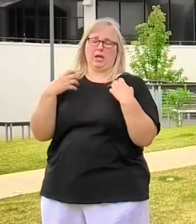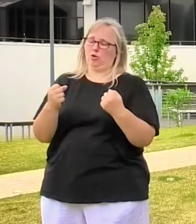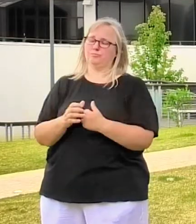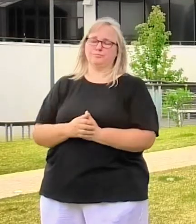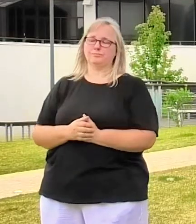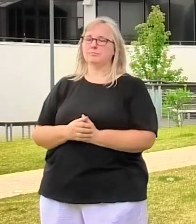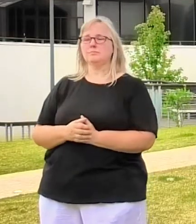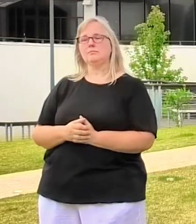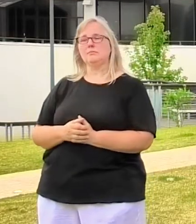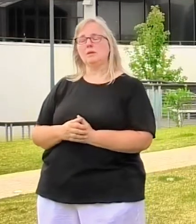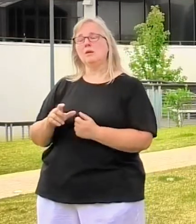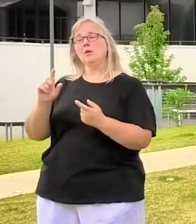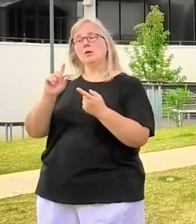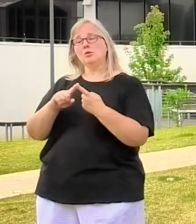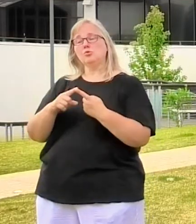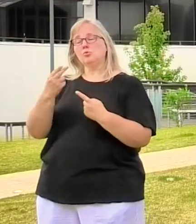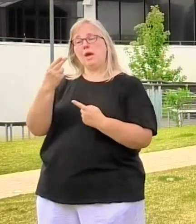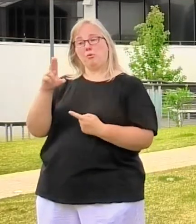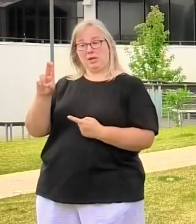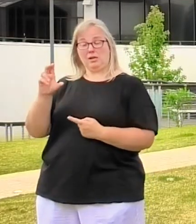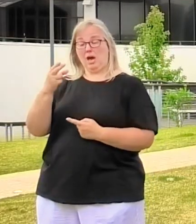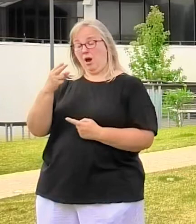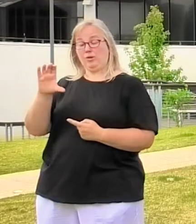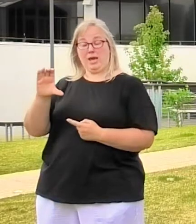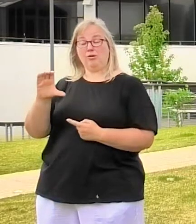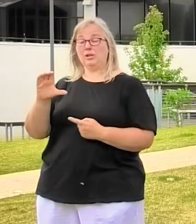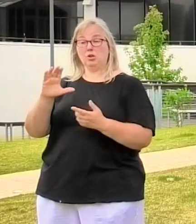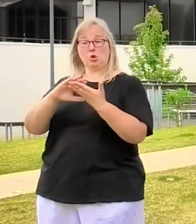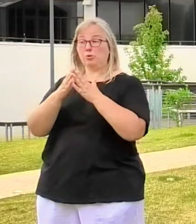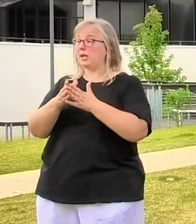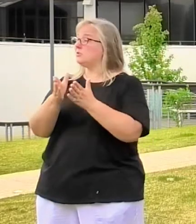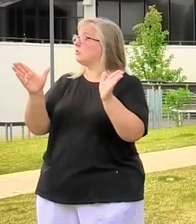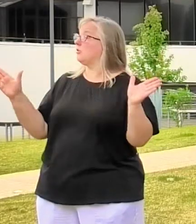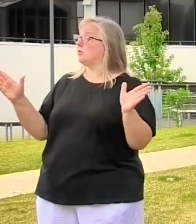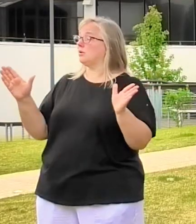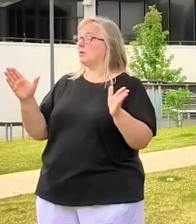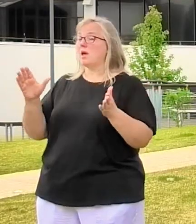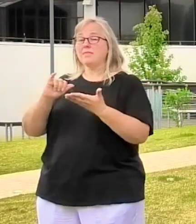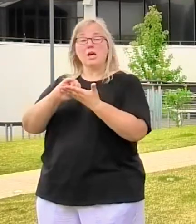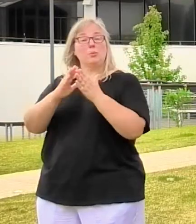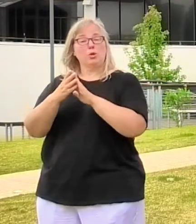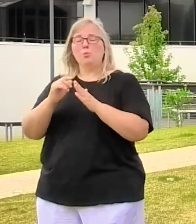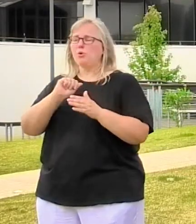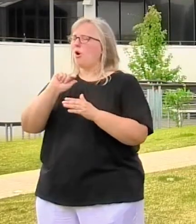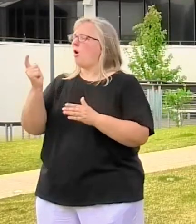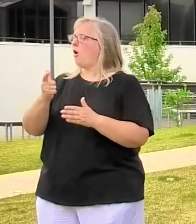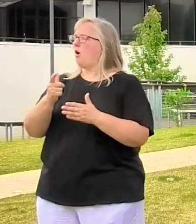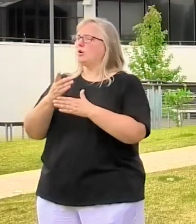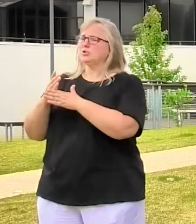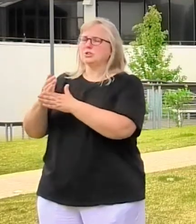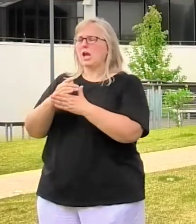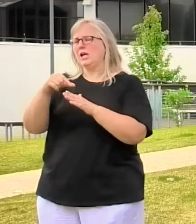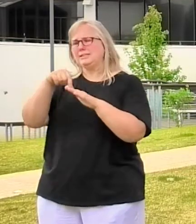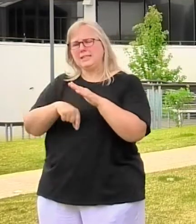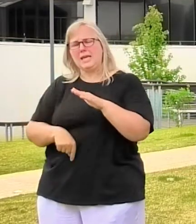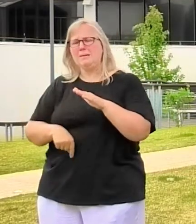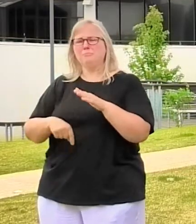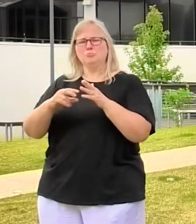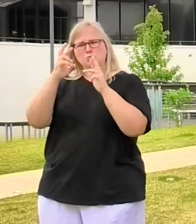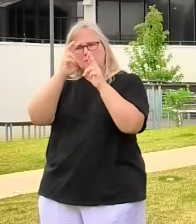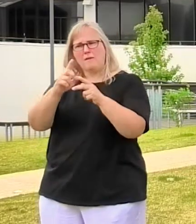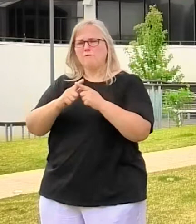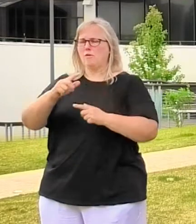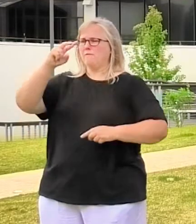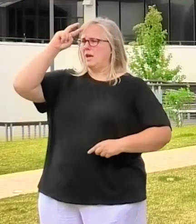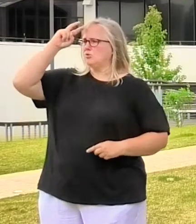And to the Howard County community at large, the community with whom we all share a deep, profound respect for veterans and military